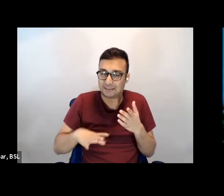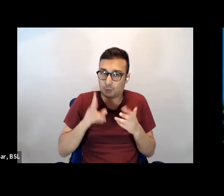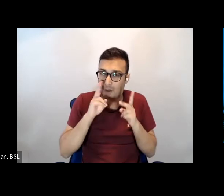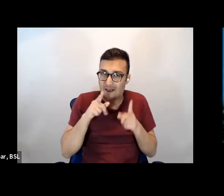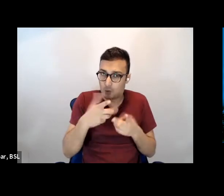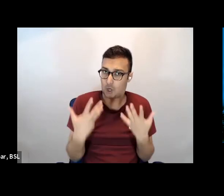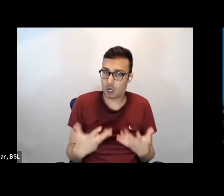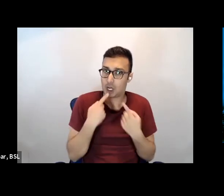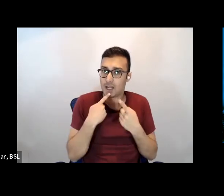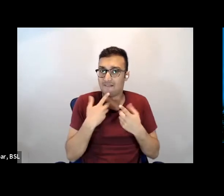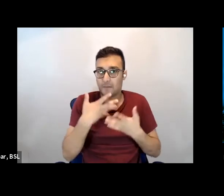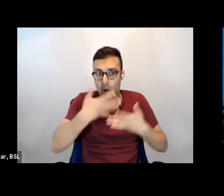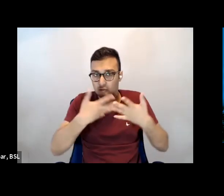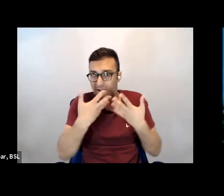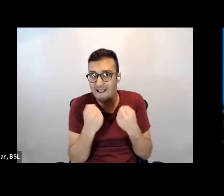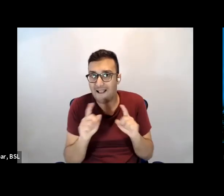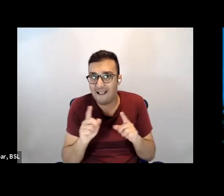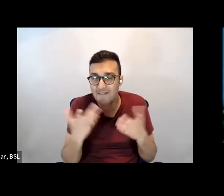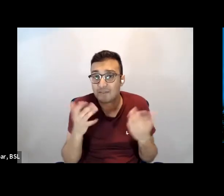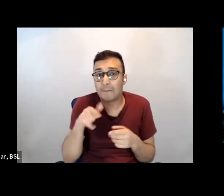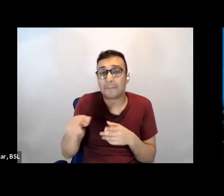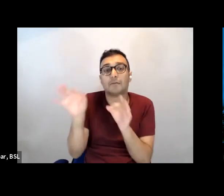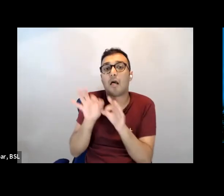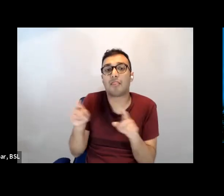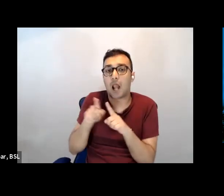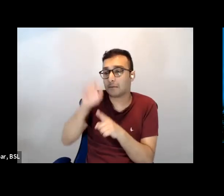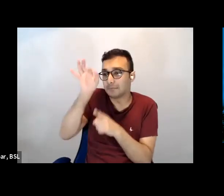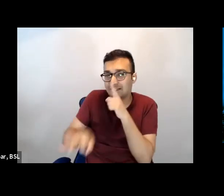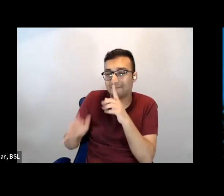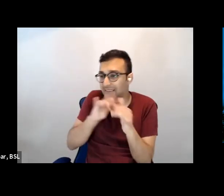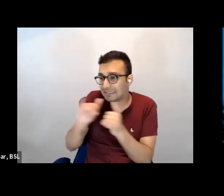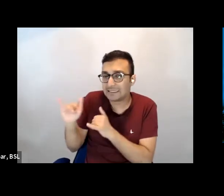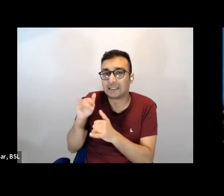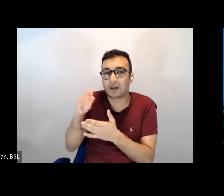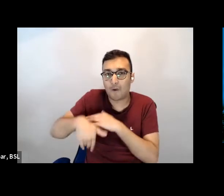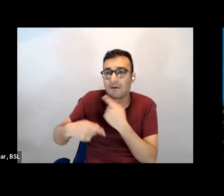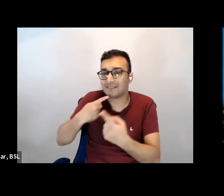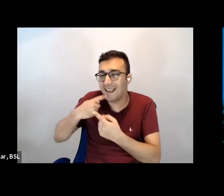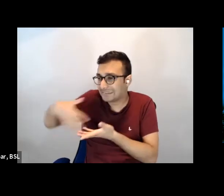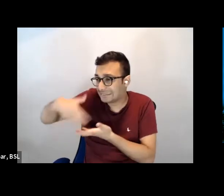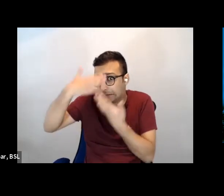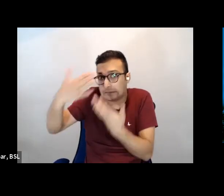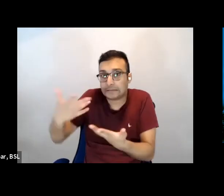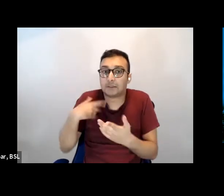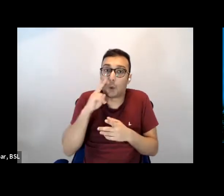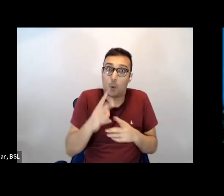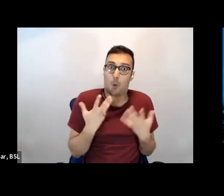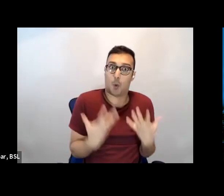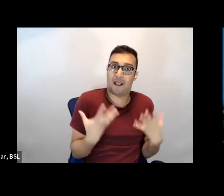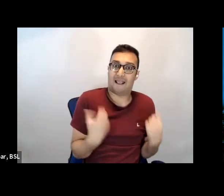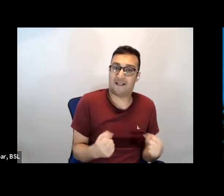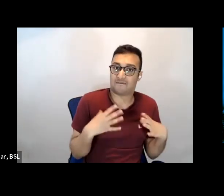specific activity on data collection. So we're really pleased to be launching a portal